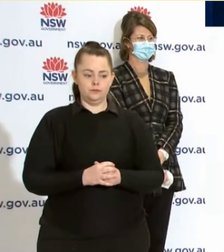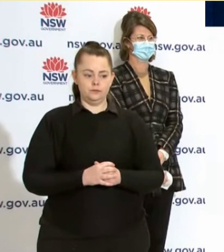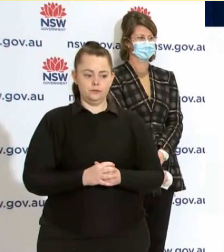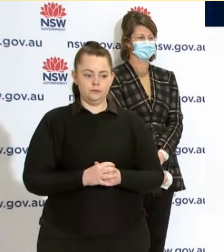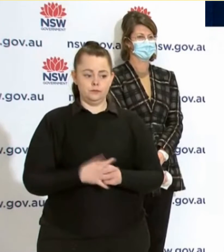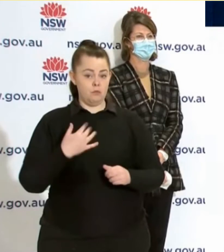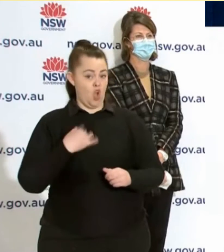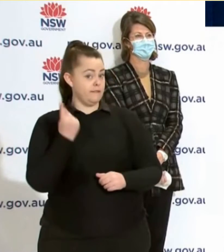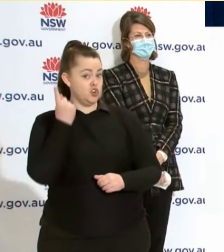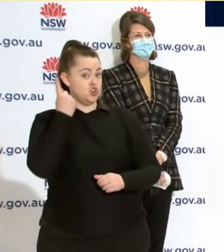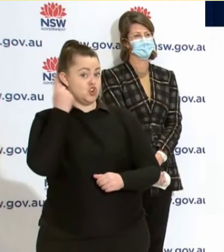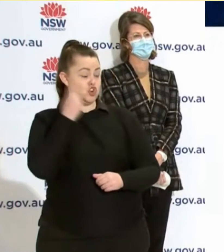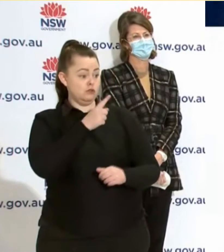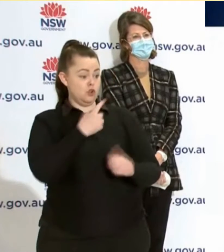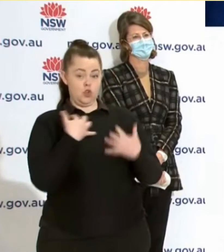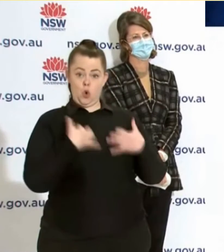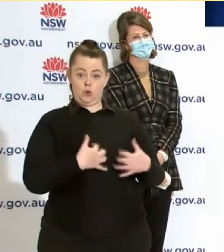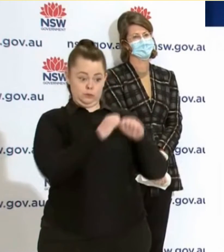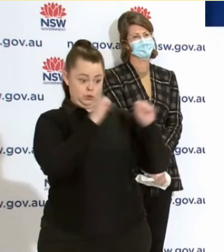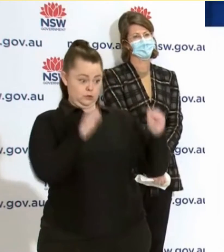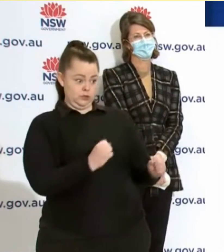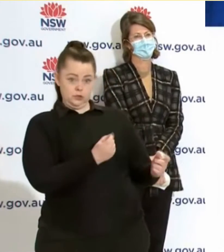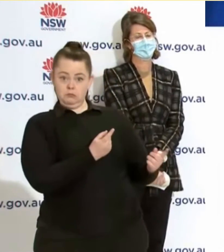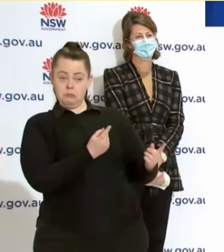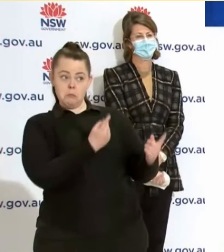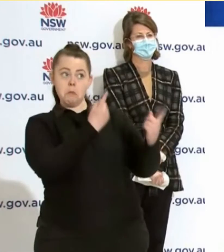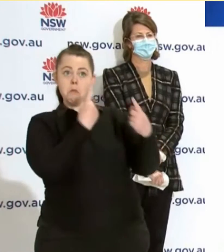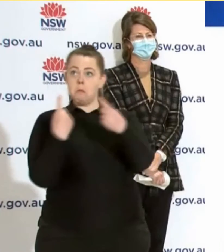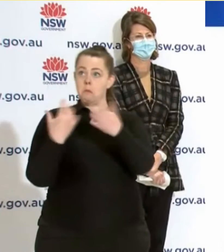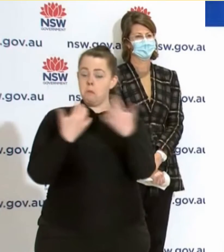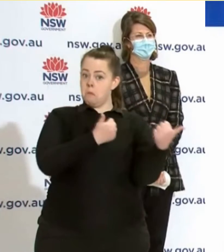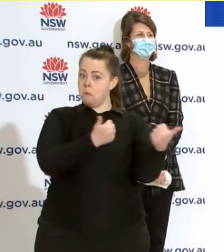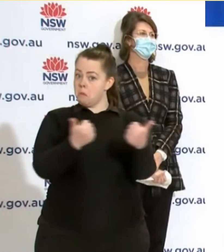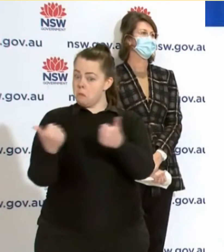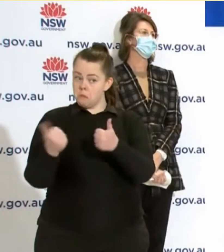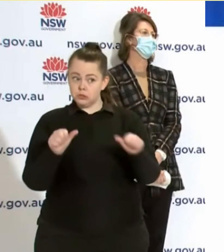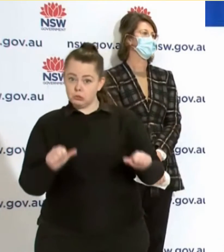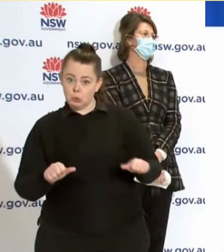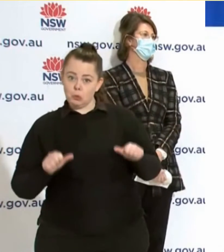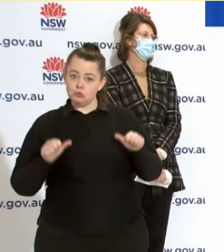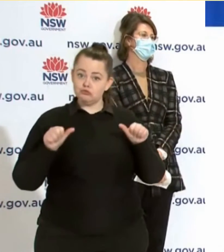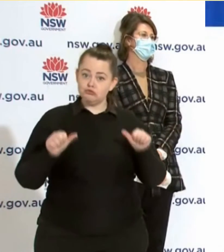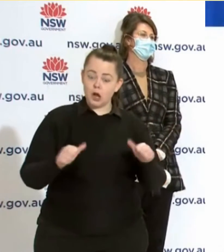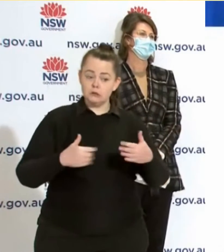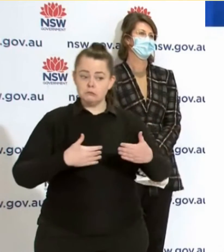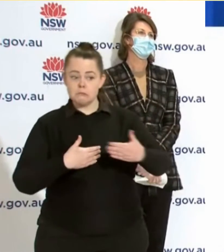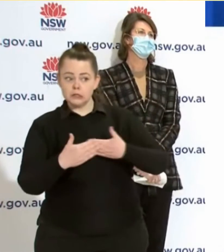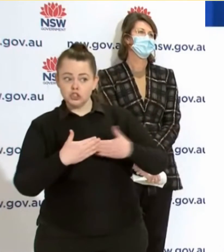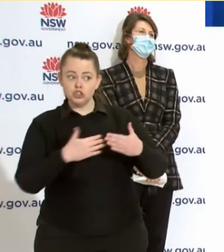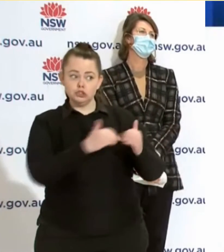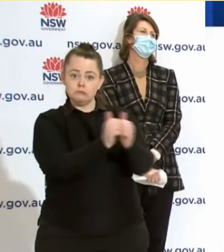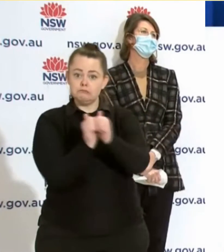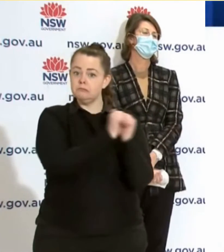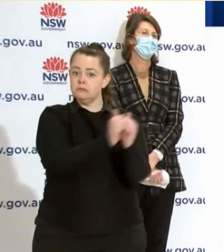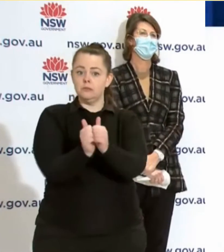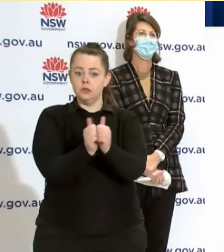system is coping well, that the system is working as one network, that people are really chipping in from all across our different local area health